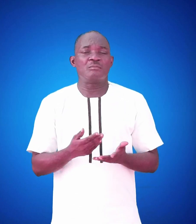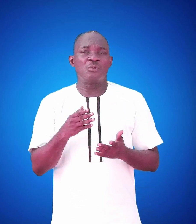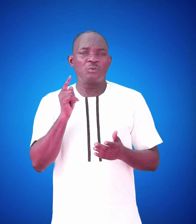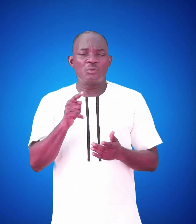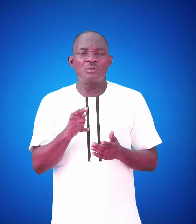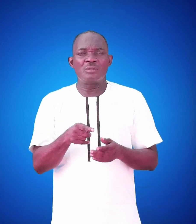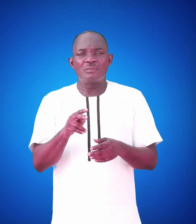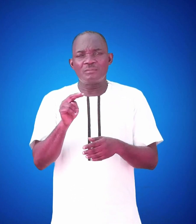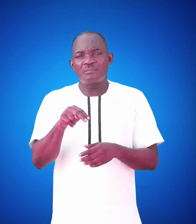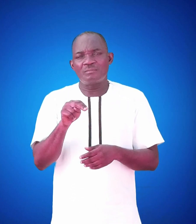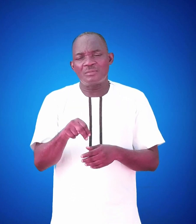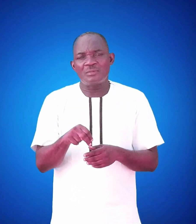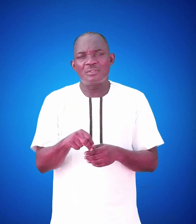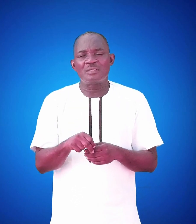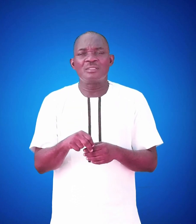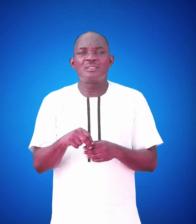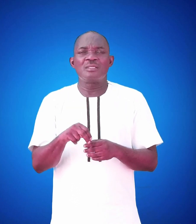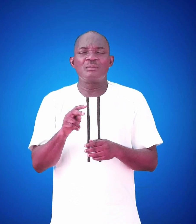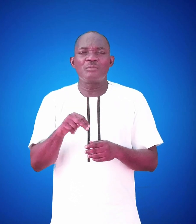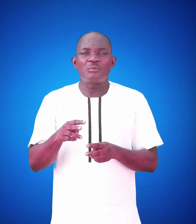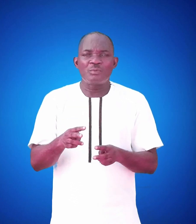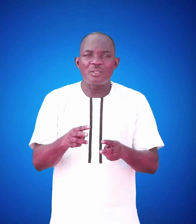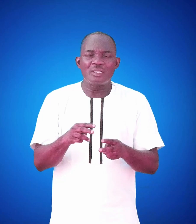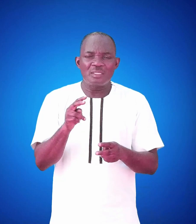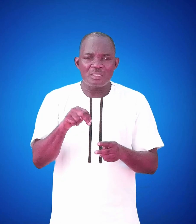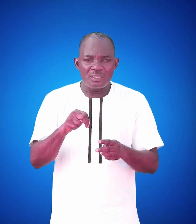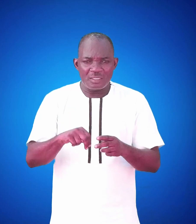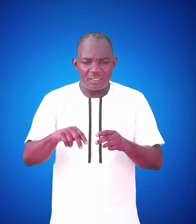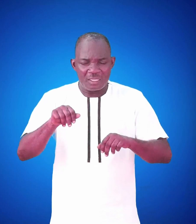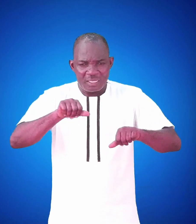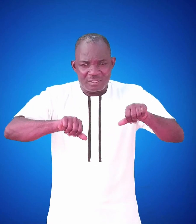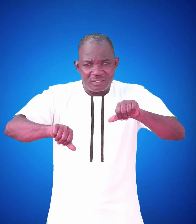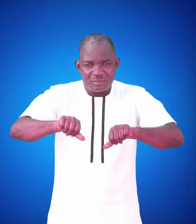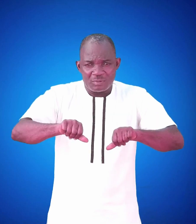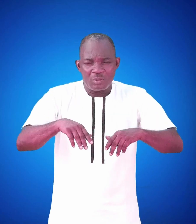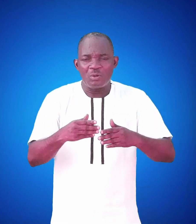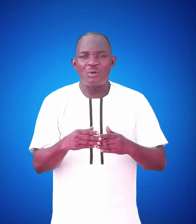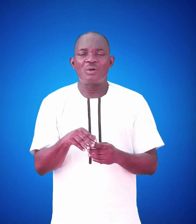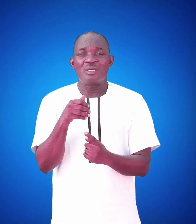will require needs assessment or